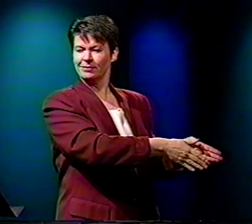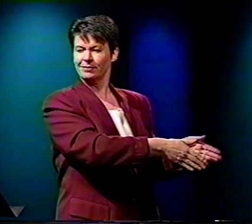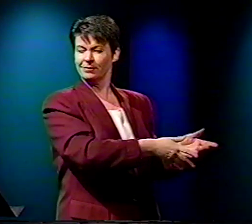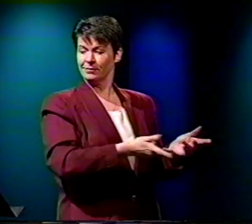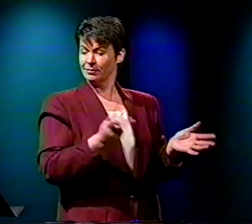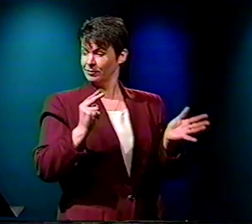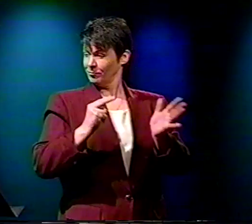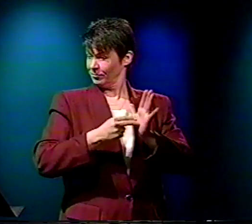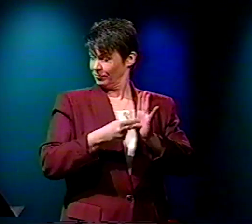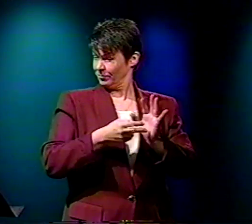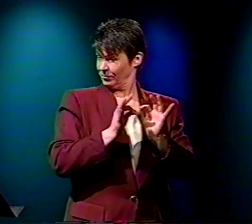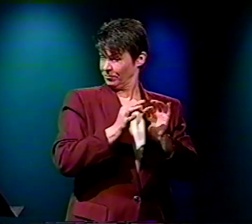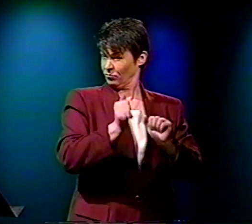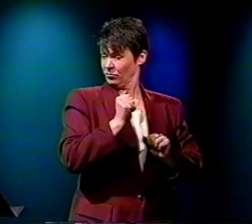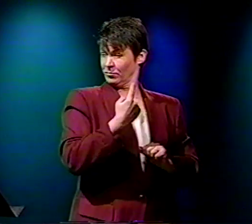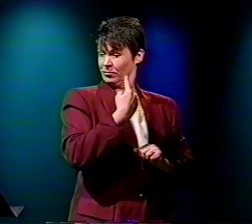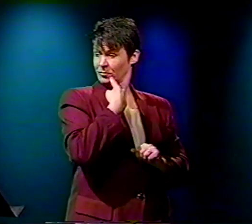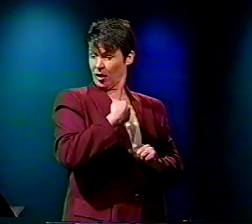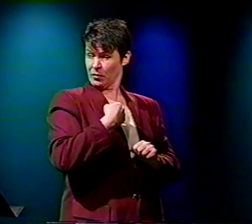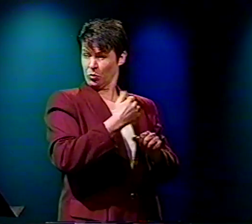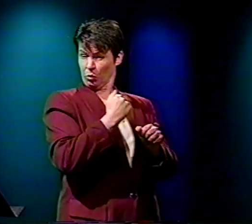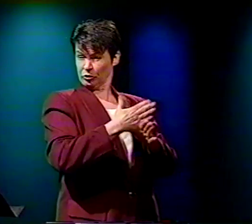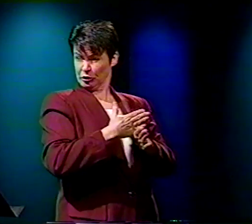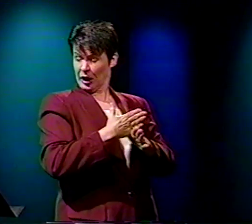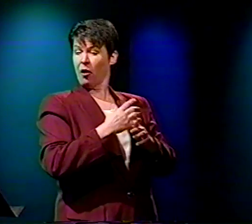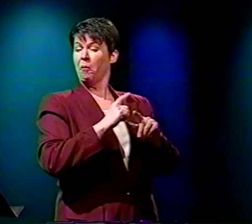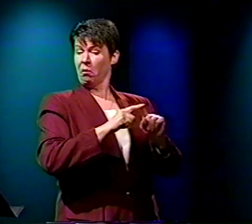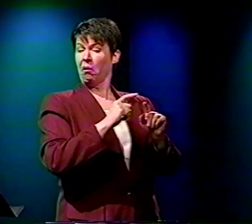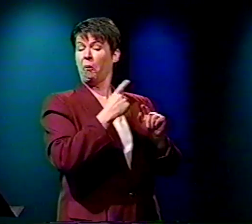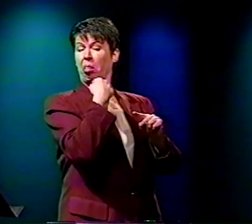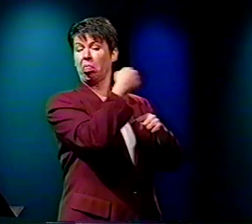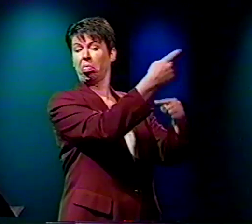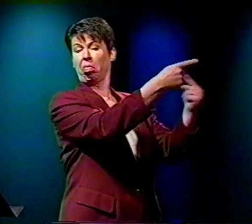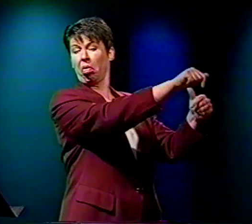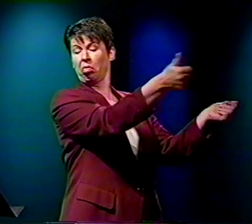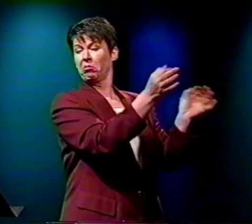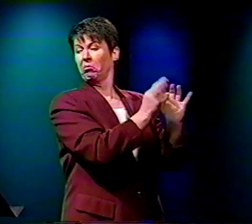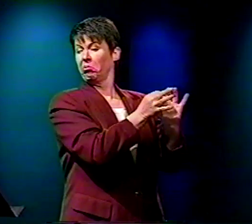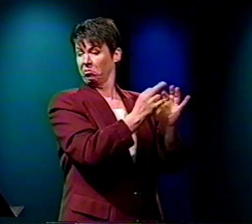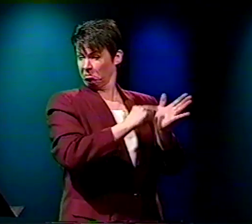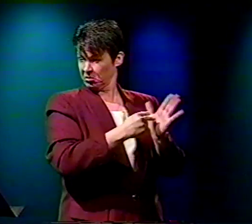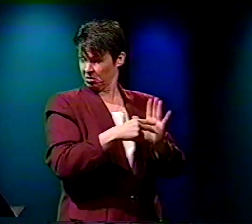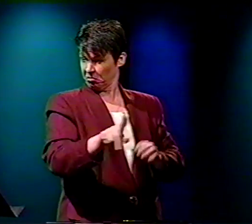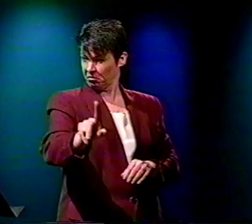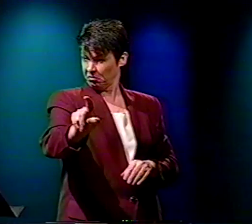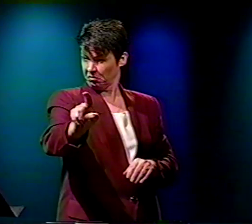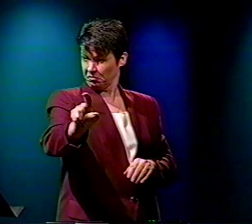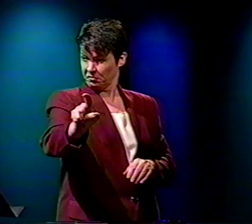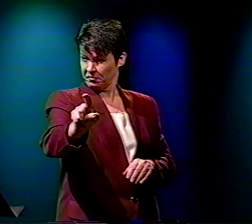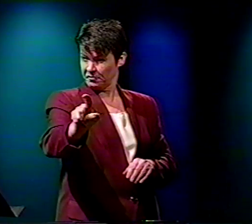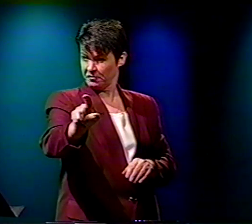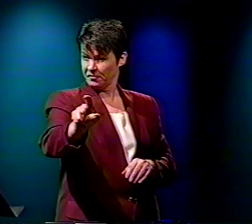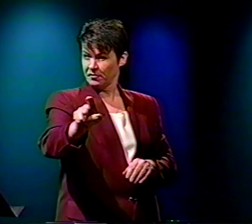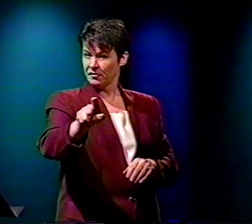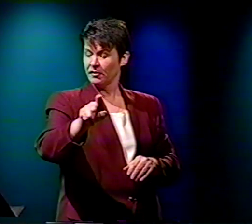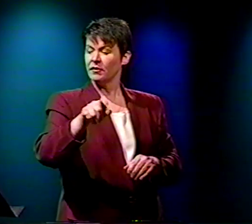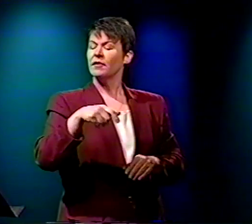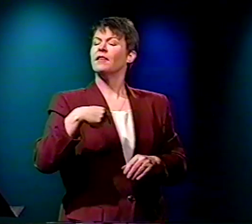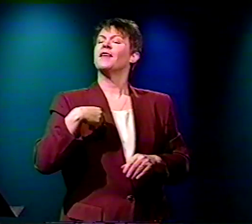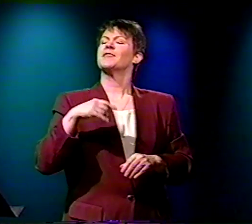the deaf person views that as meaning, you won't tell me, but you'll tell someone else. You won't share this with me, but you're going to tell other interpreters? Is